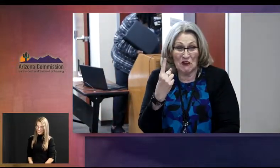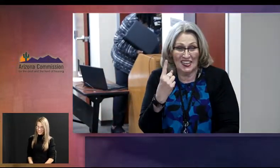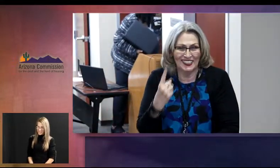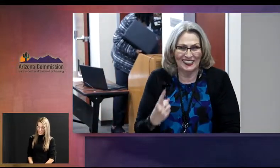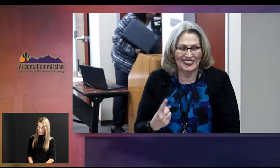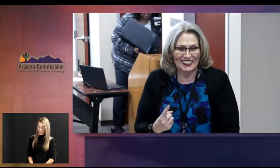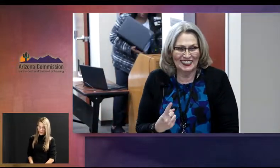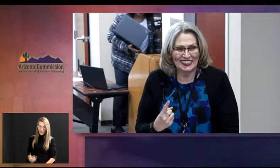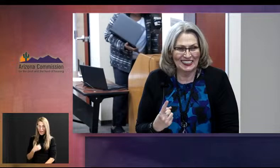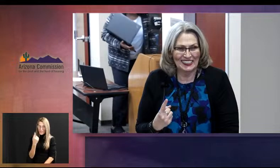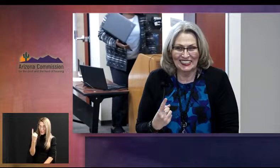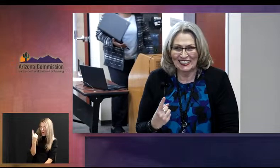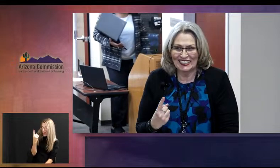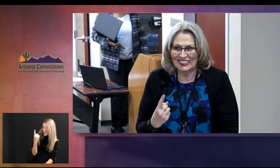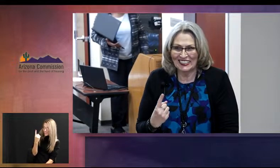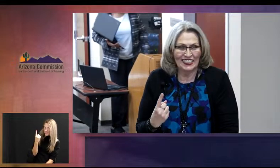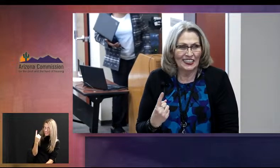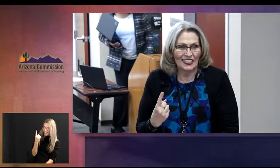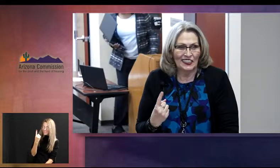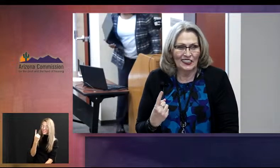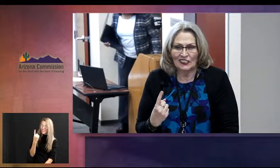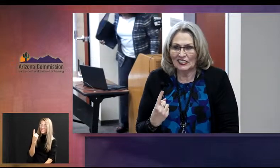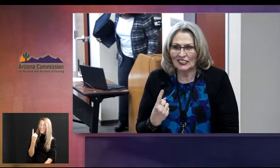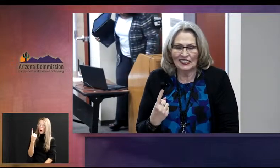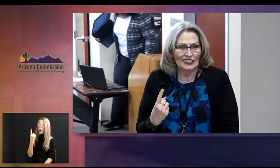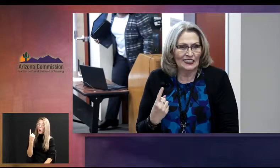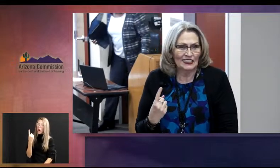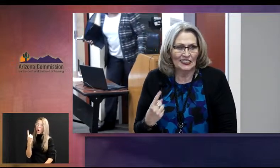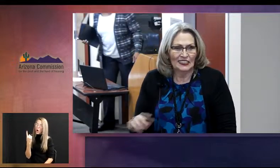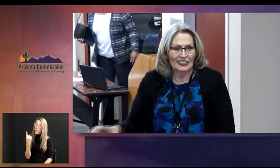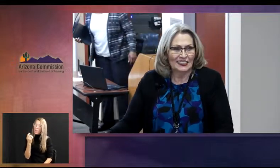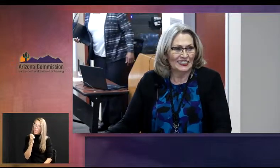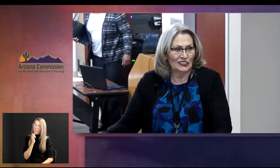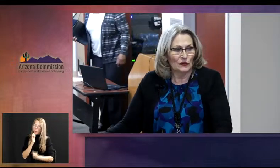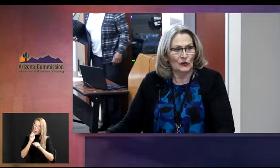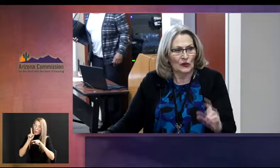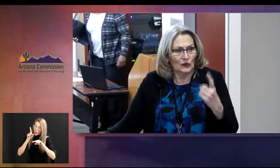We got one. Oh wait, we can't clap yet.